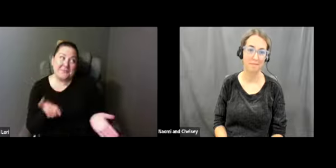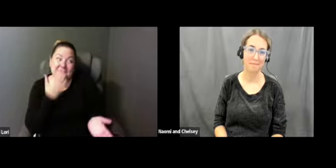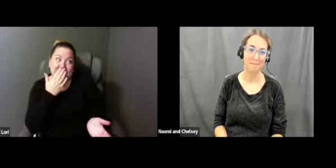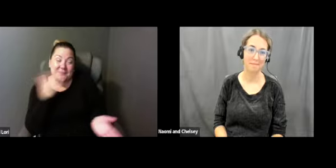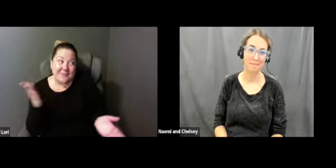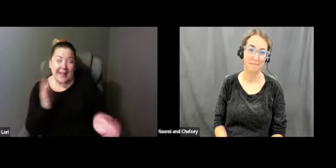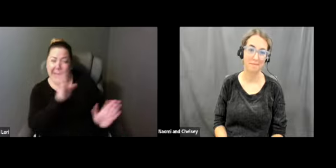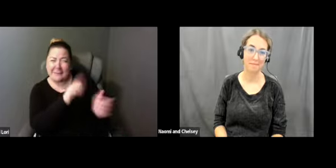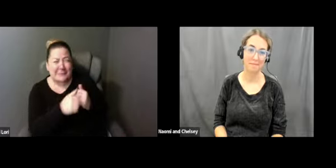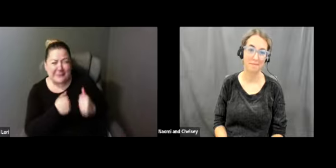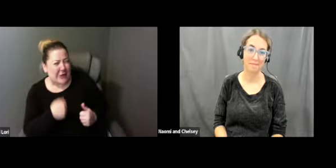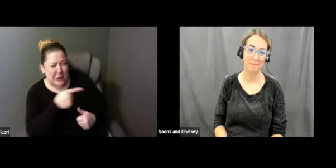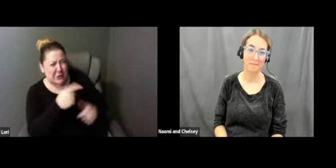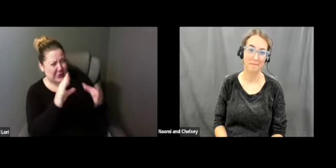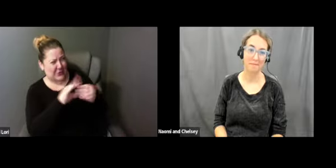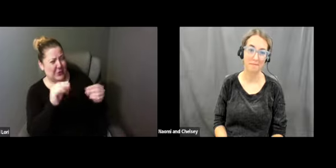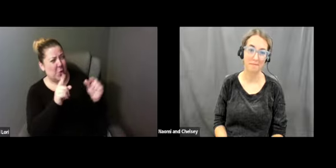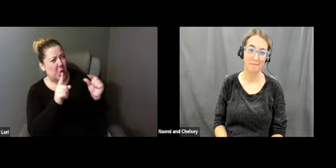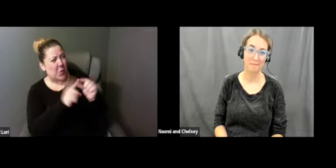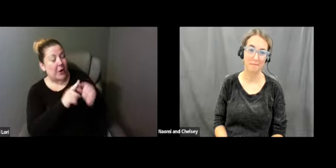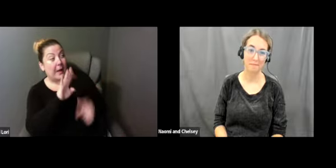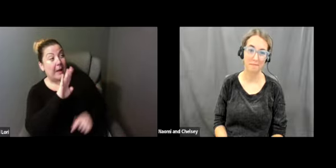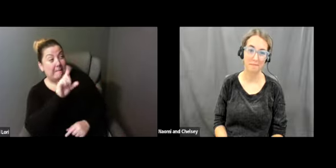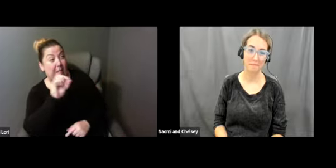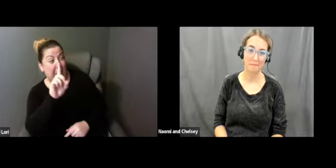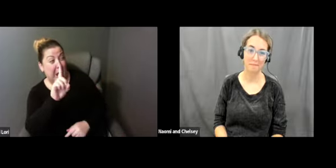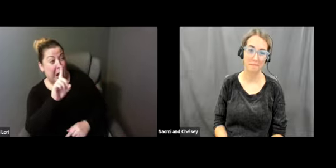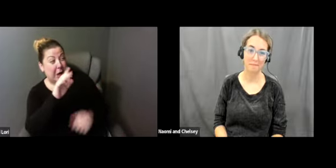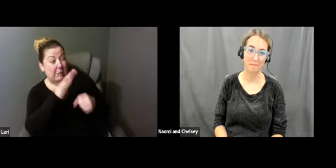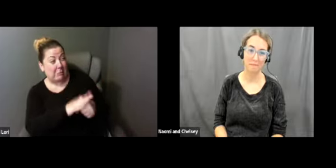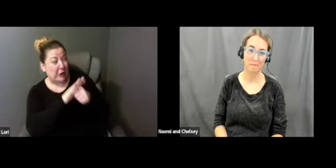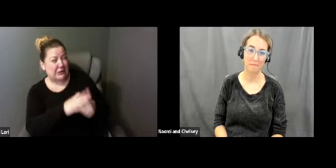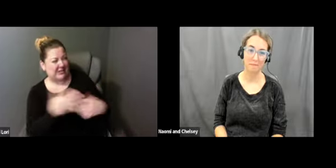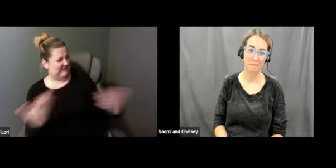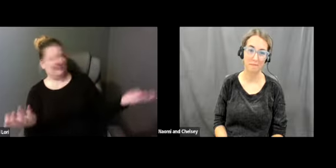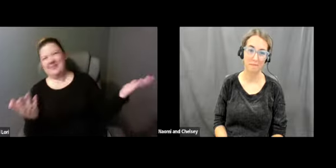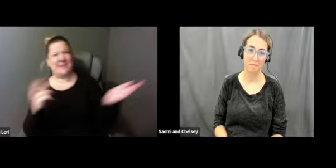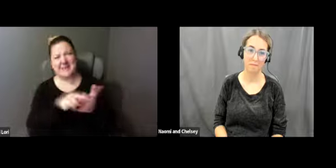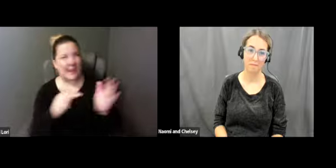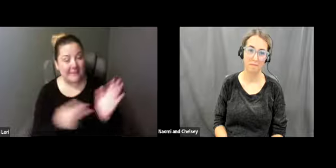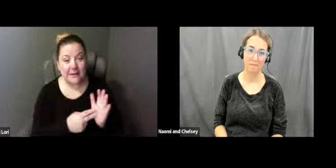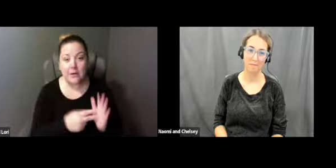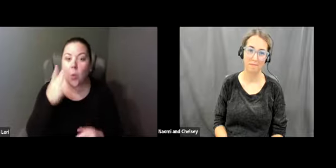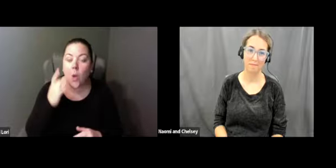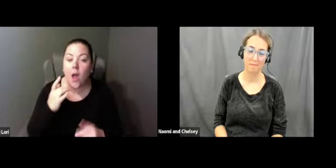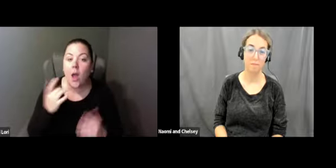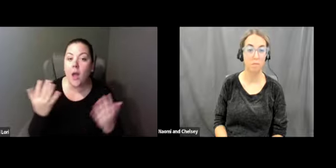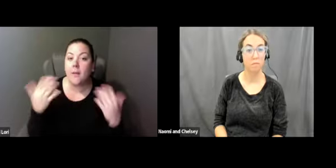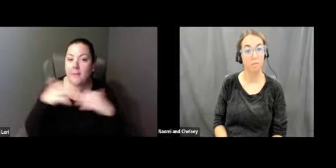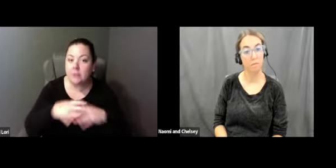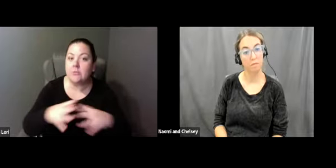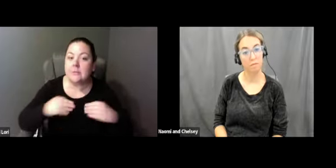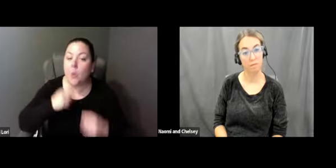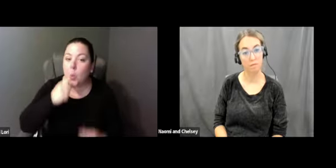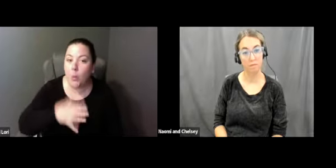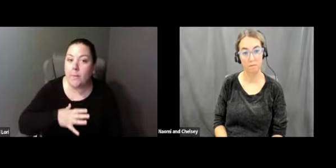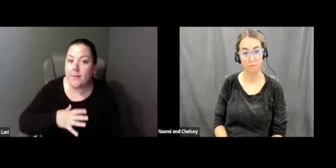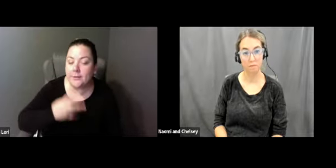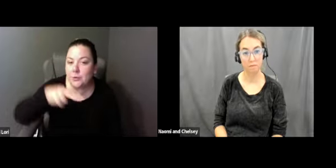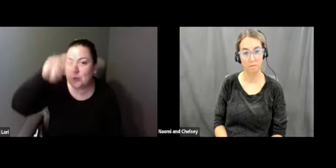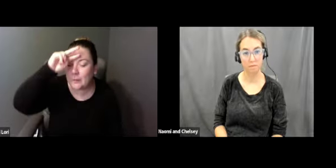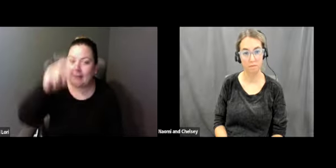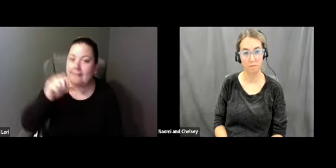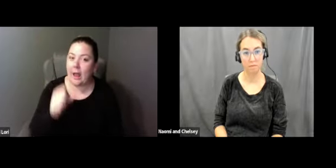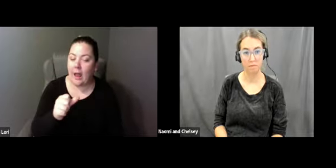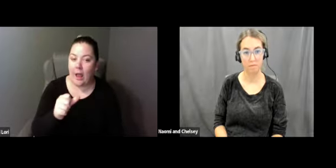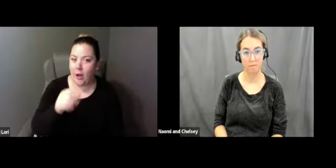blood pressure mean? I never heard that word before, right? Because it's more acceptable for me as a female to be dumb than it is for a doctor not to be clear.